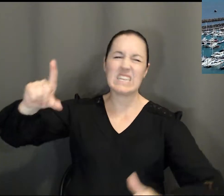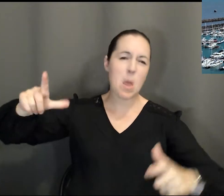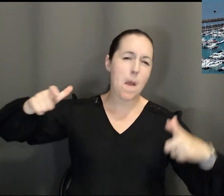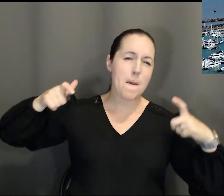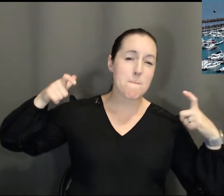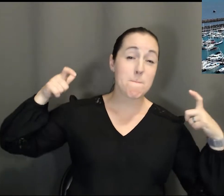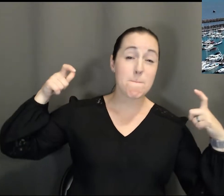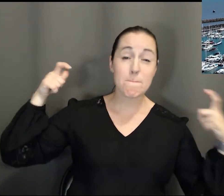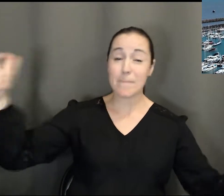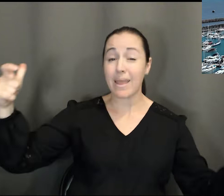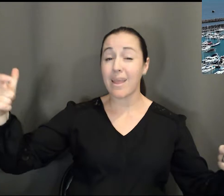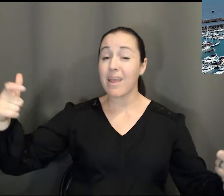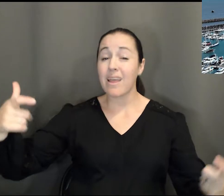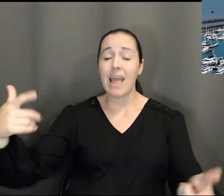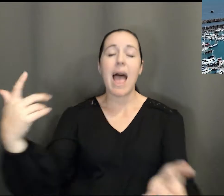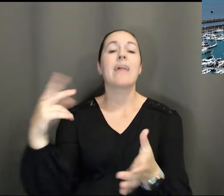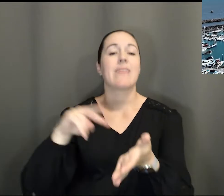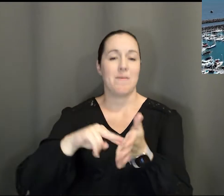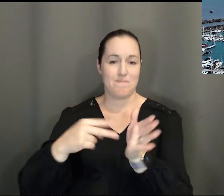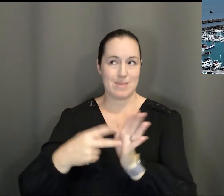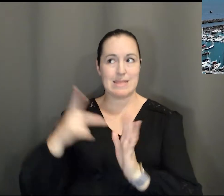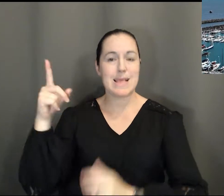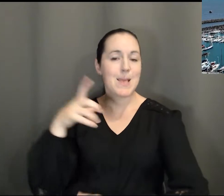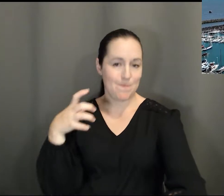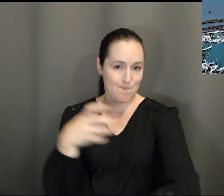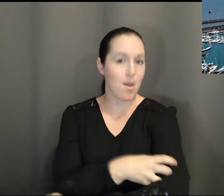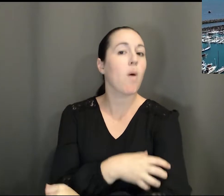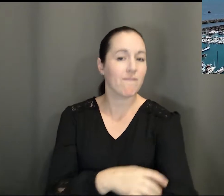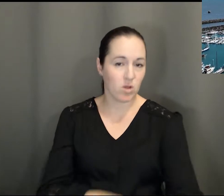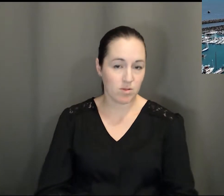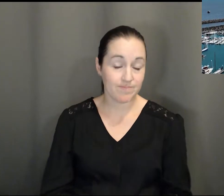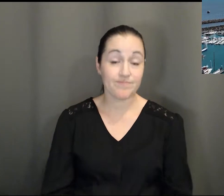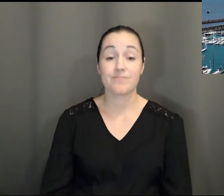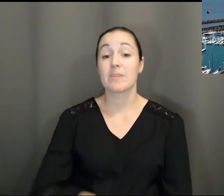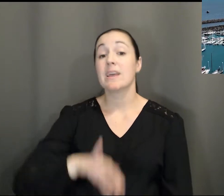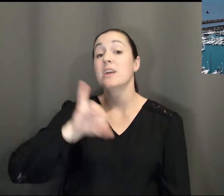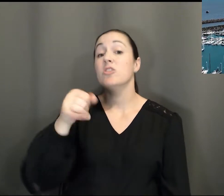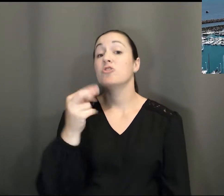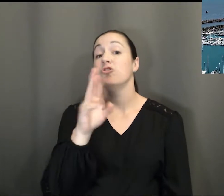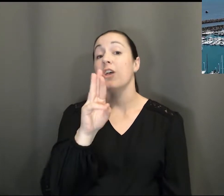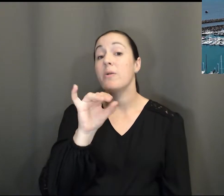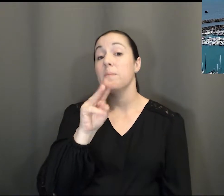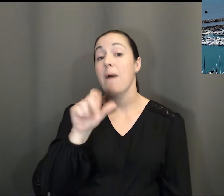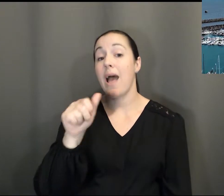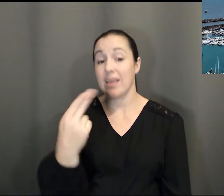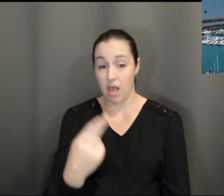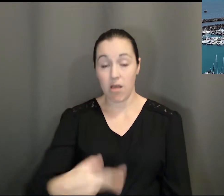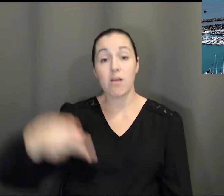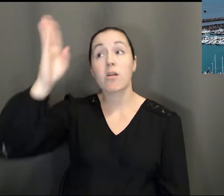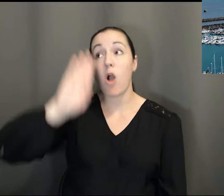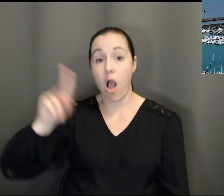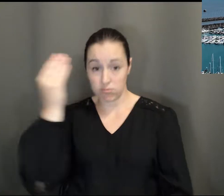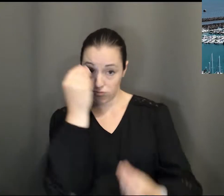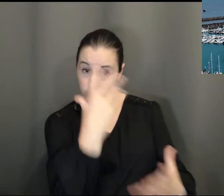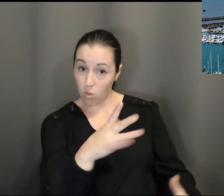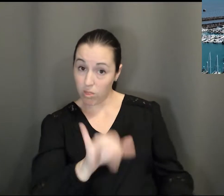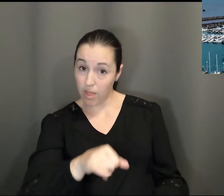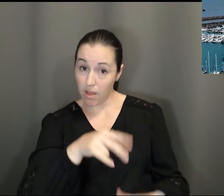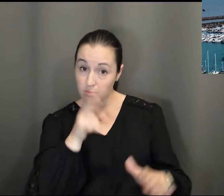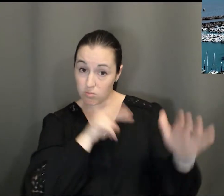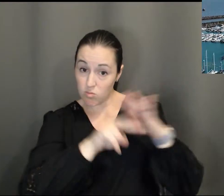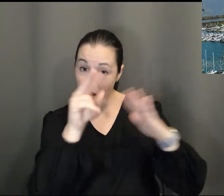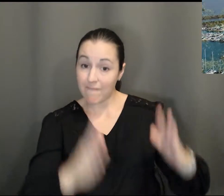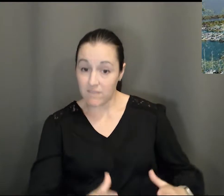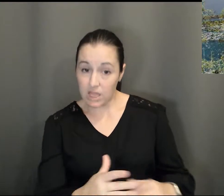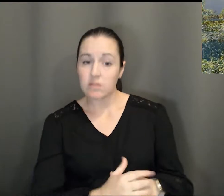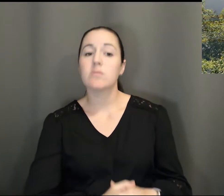of the world." Then he asked this question, "Is there anything that's too hard for me?" Think about that. Maybe he